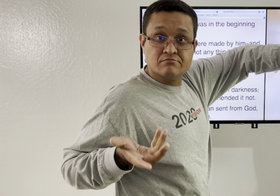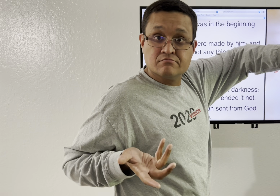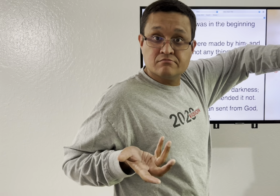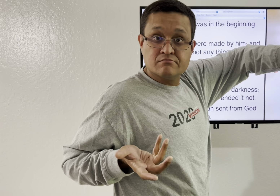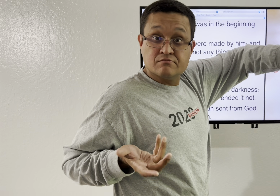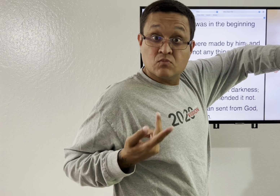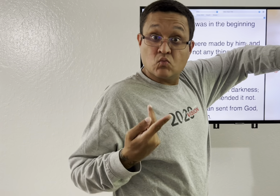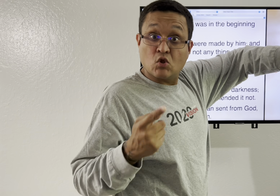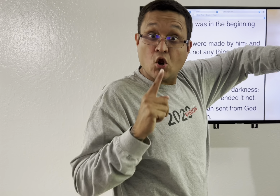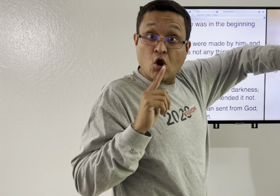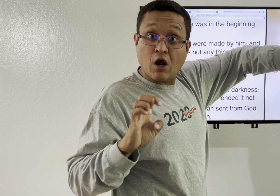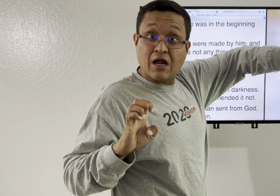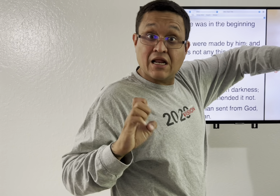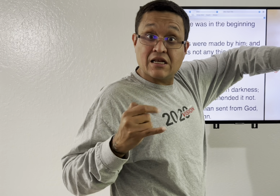Without Him, we wouldn't exist.